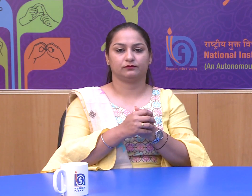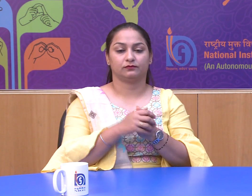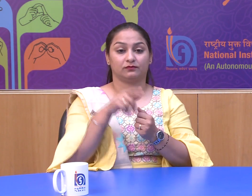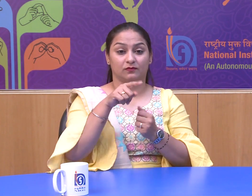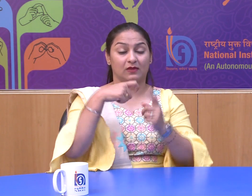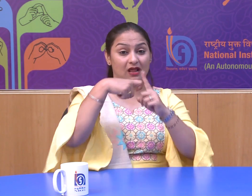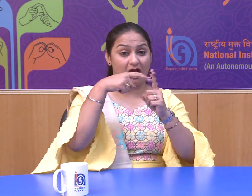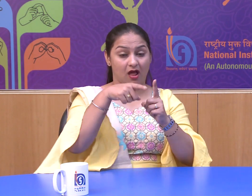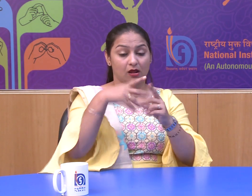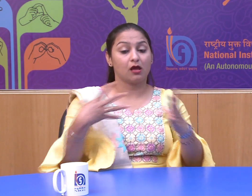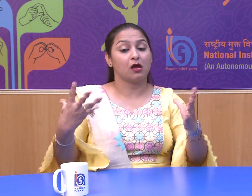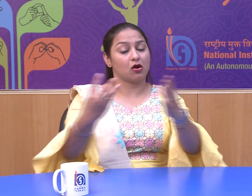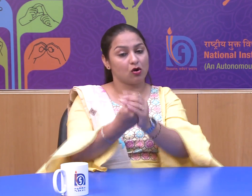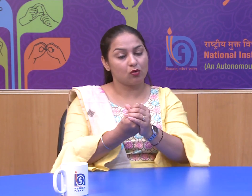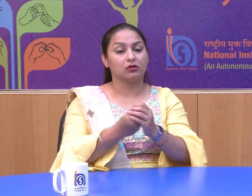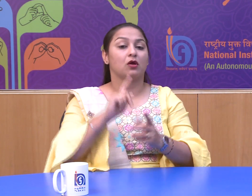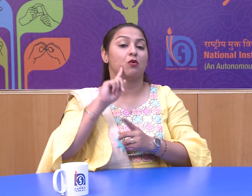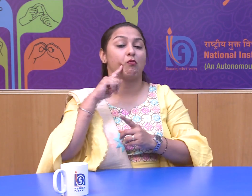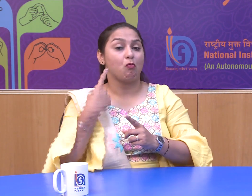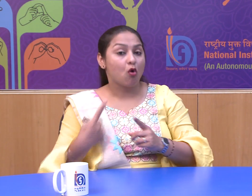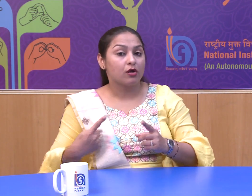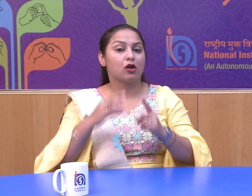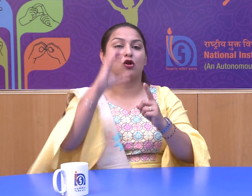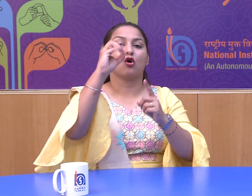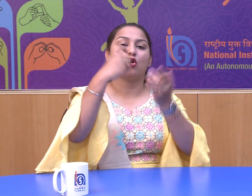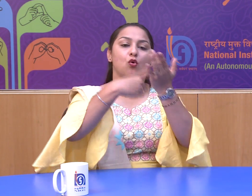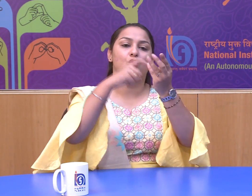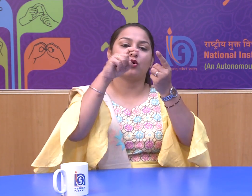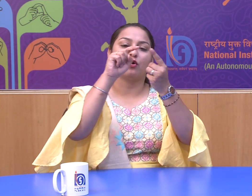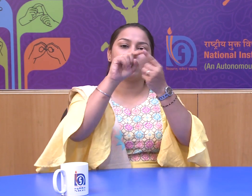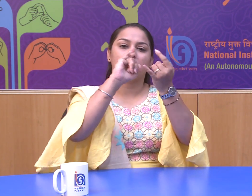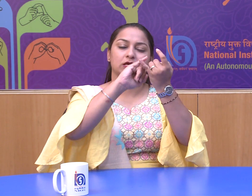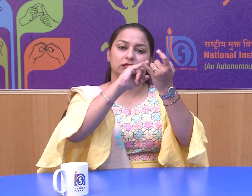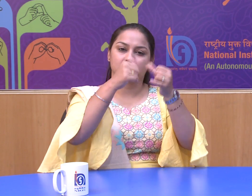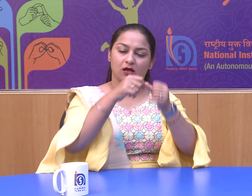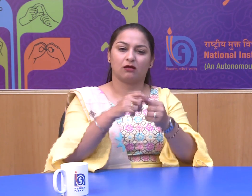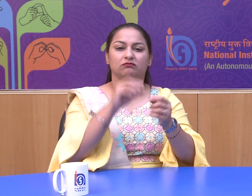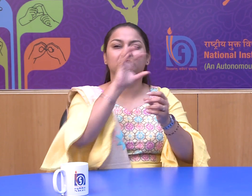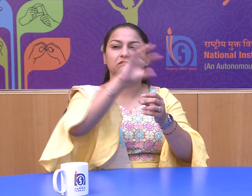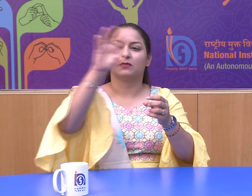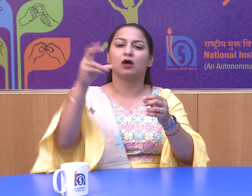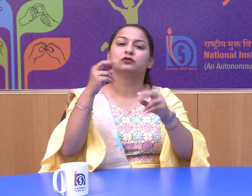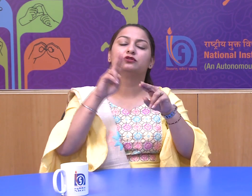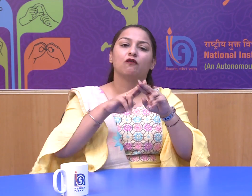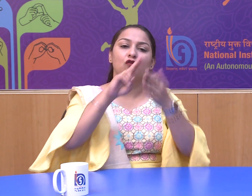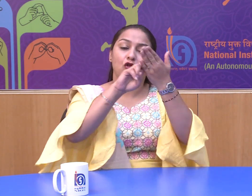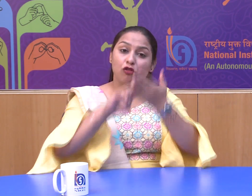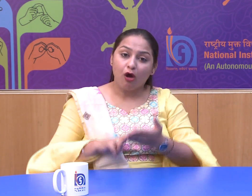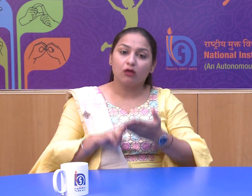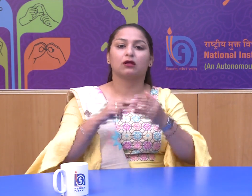Kalinga included modern Orissa and parts of northern Andhra. Its most